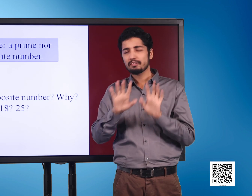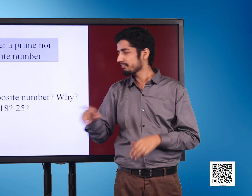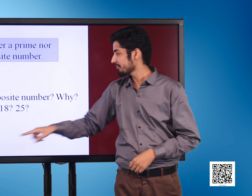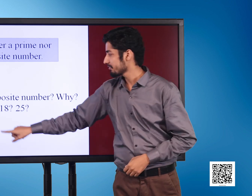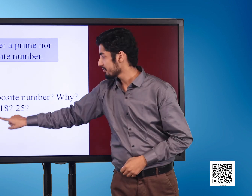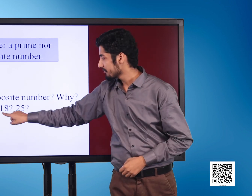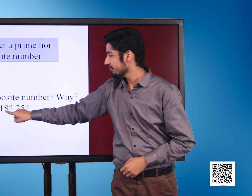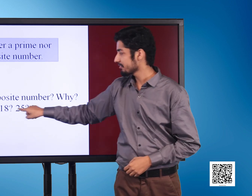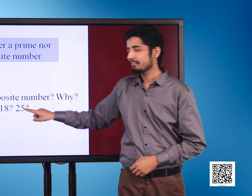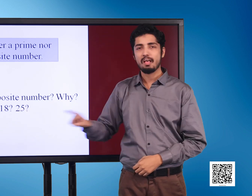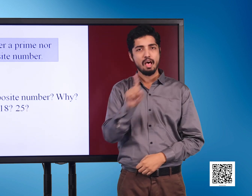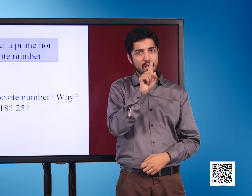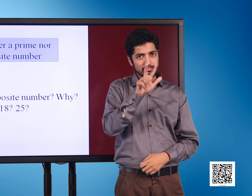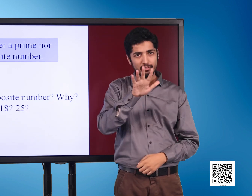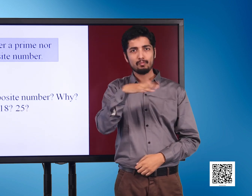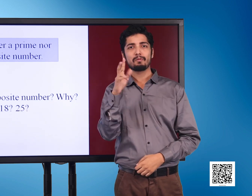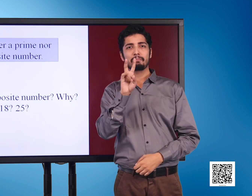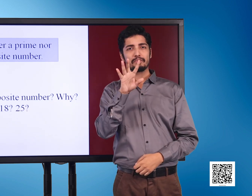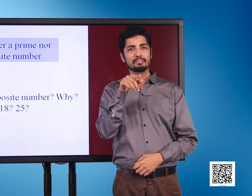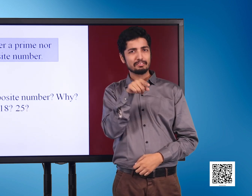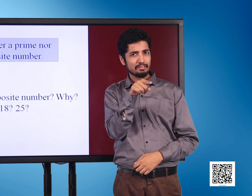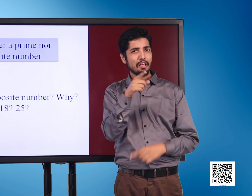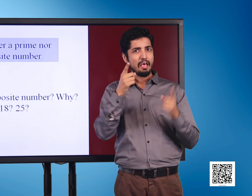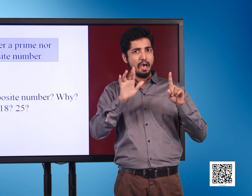What about 18, 25?